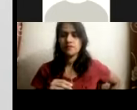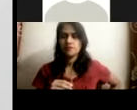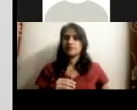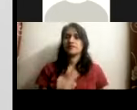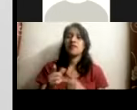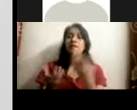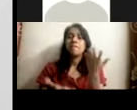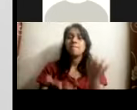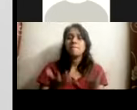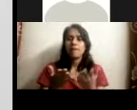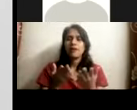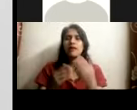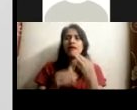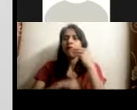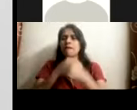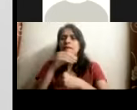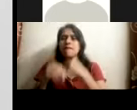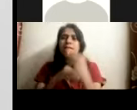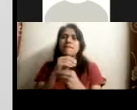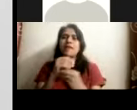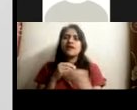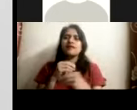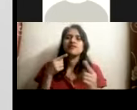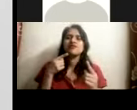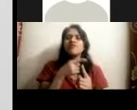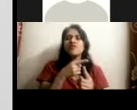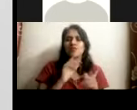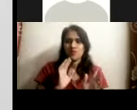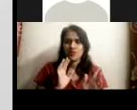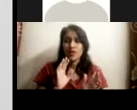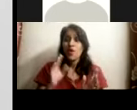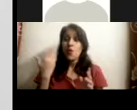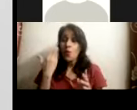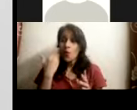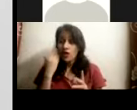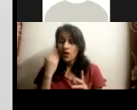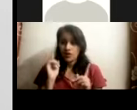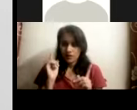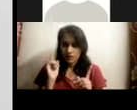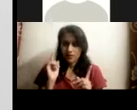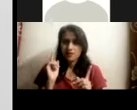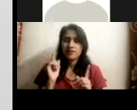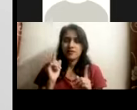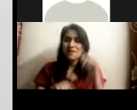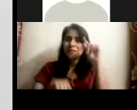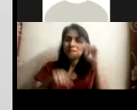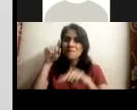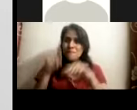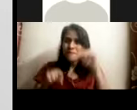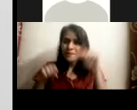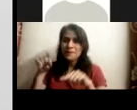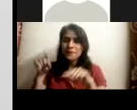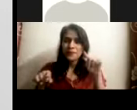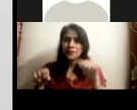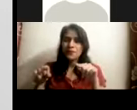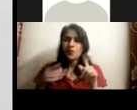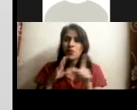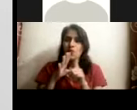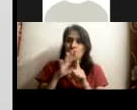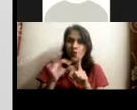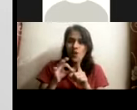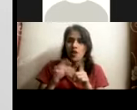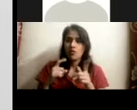mix of approaches. Usually it is like that when we are going for measurements, we are going for